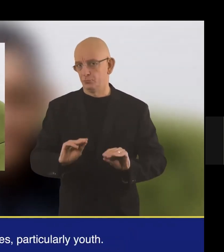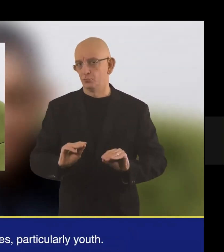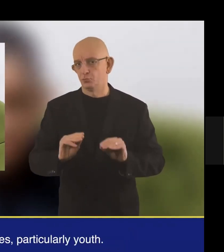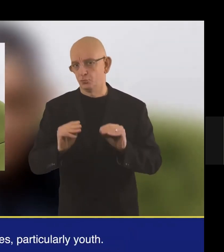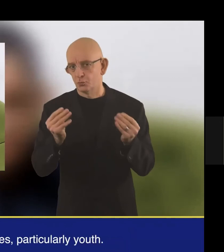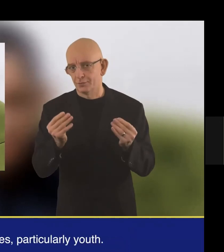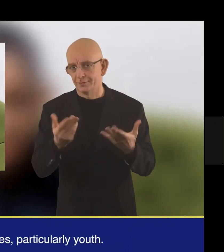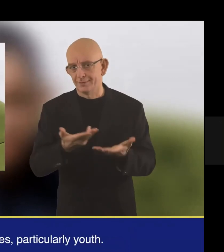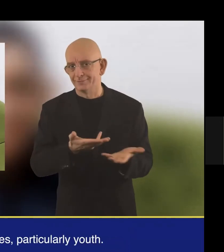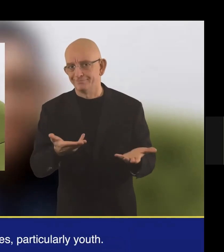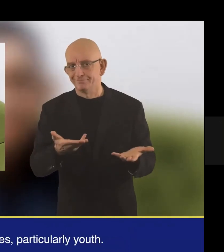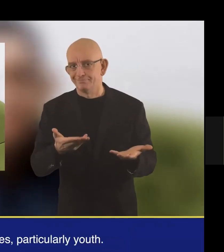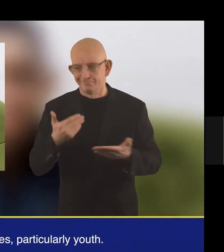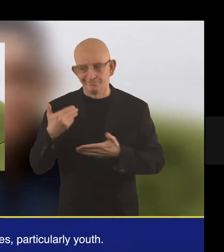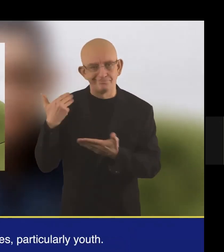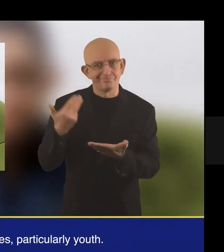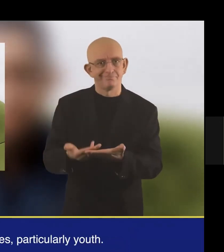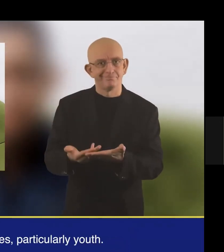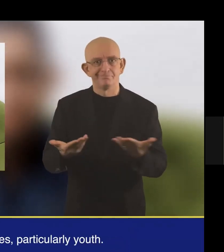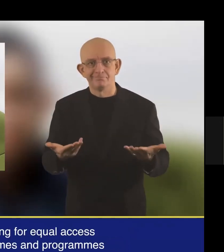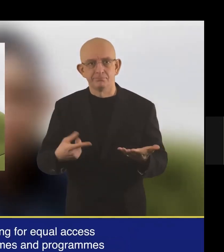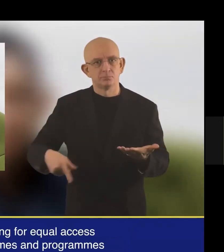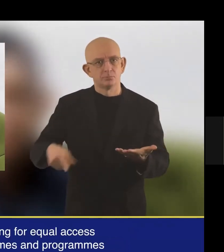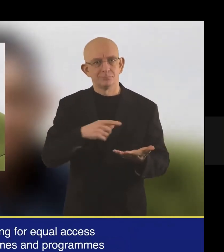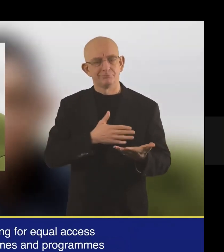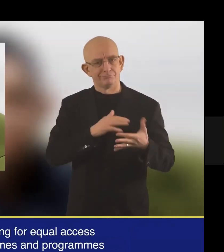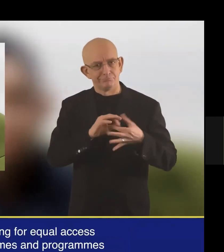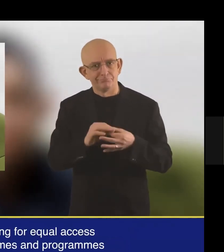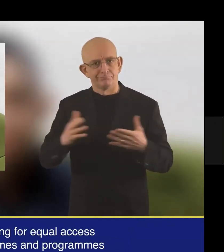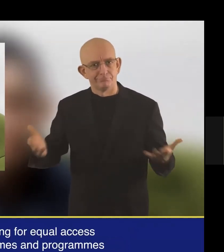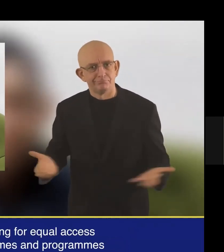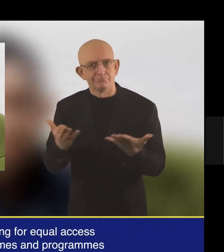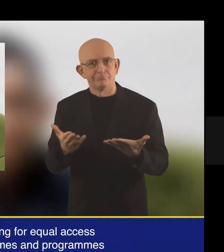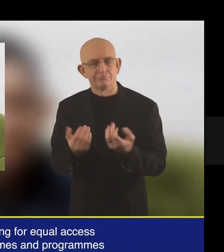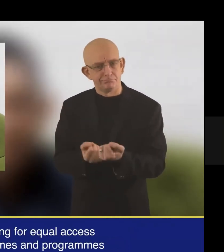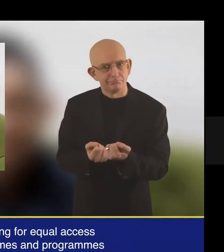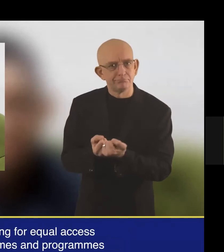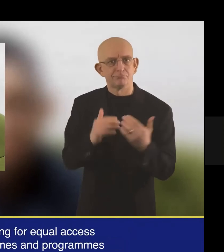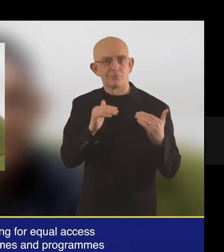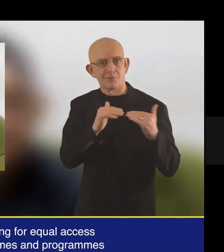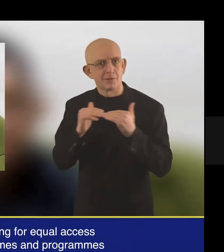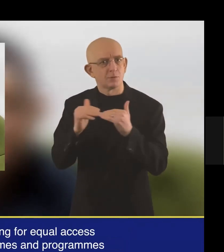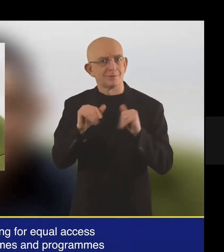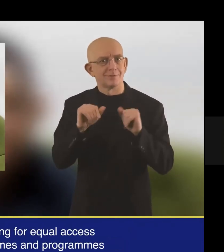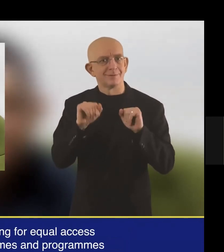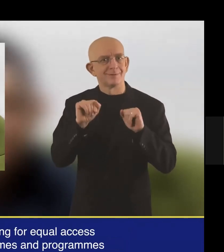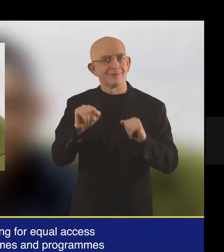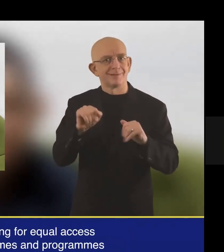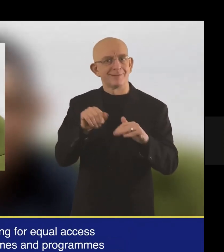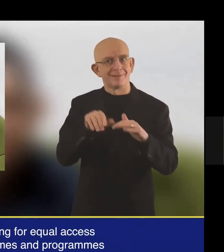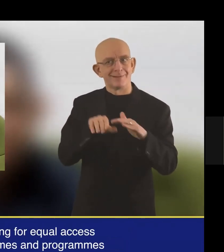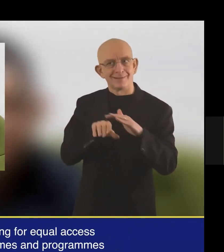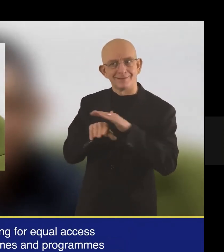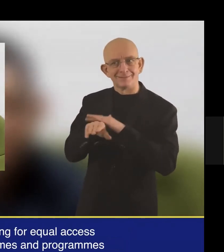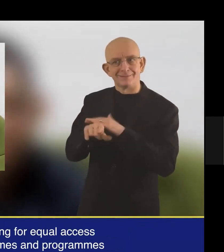disabilities, particularly yes. We commit to advocating for